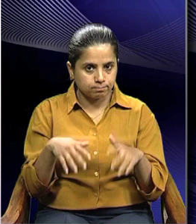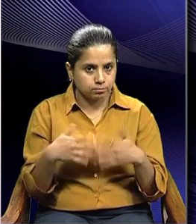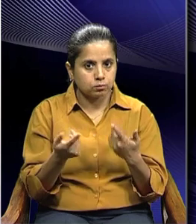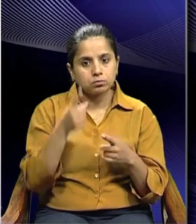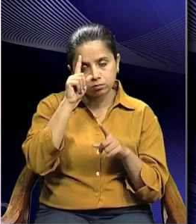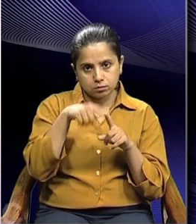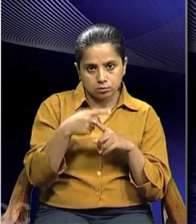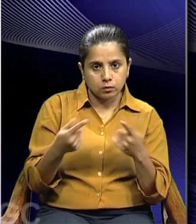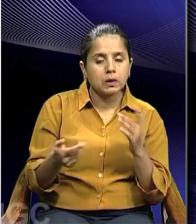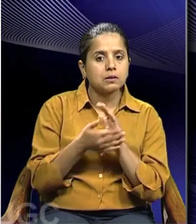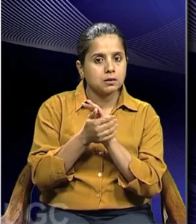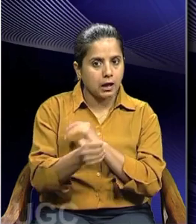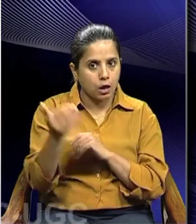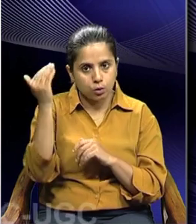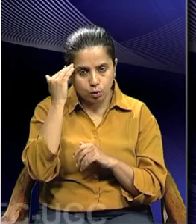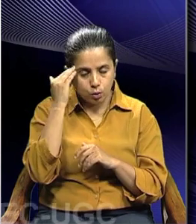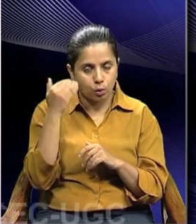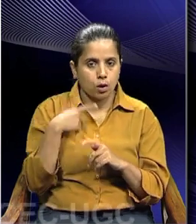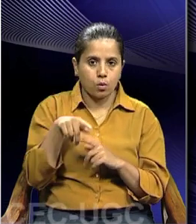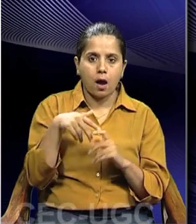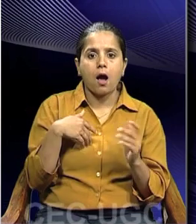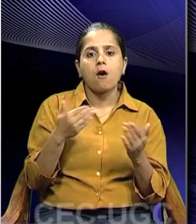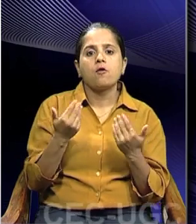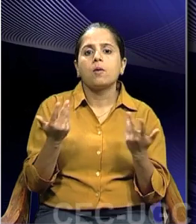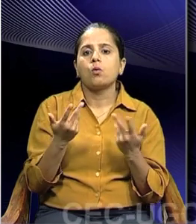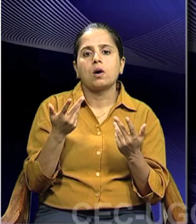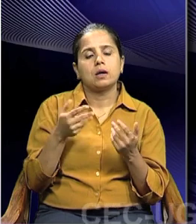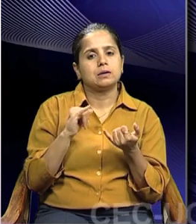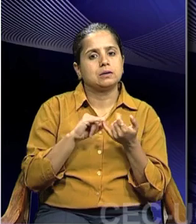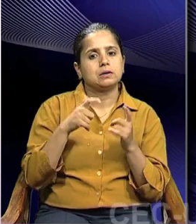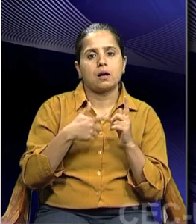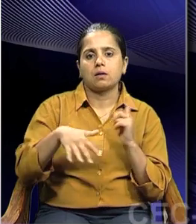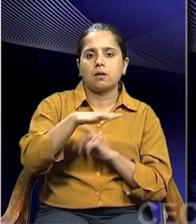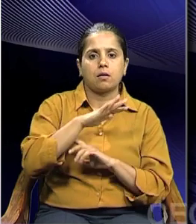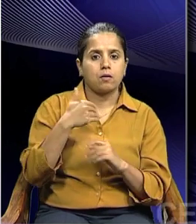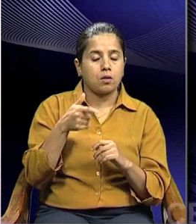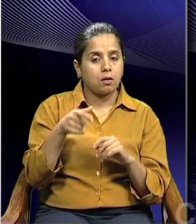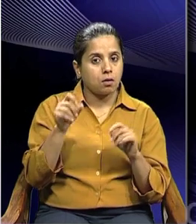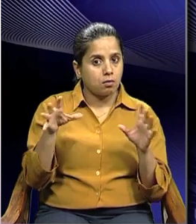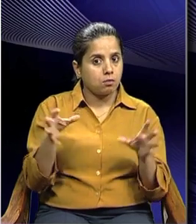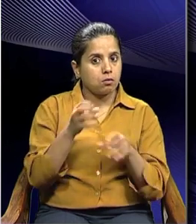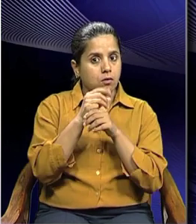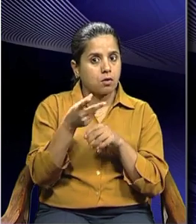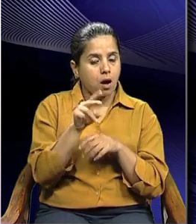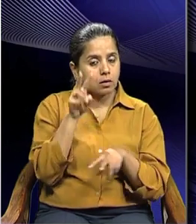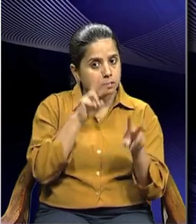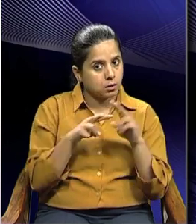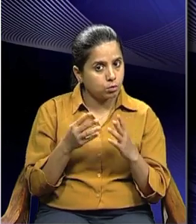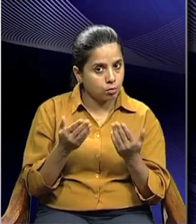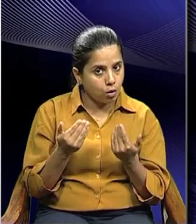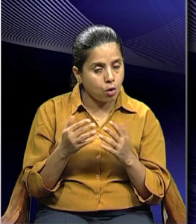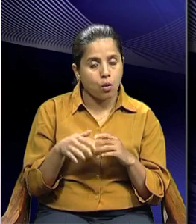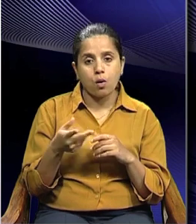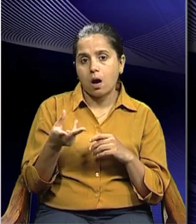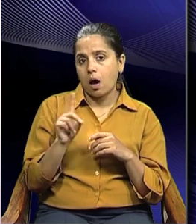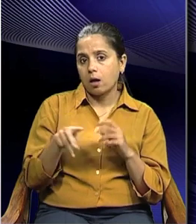skills, knowledges and know-how available in the sector. Can this bundle be reconfigured or rearranged